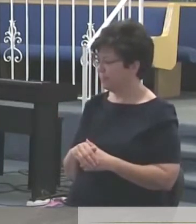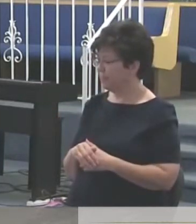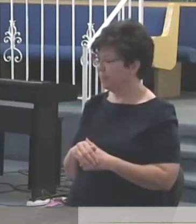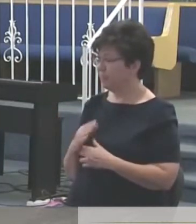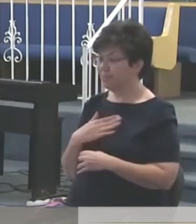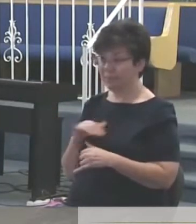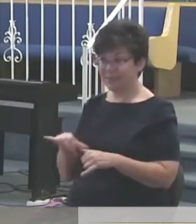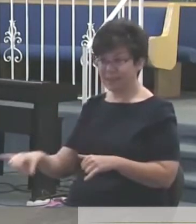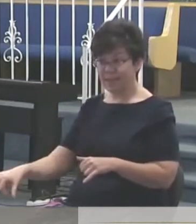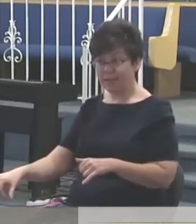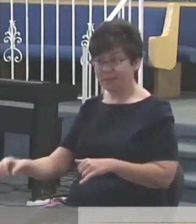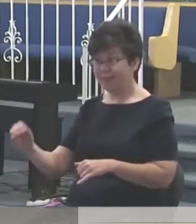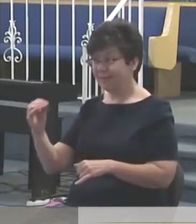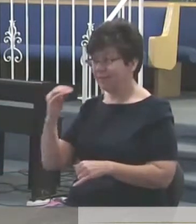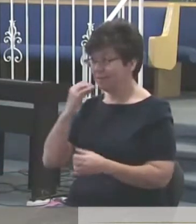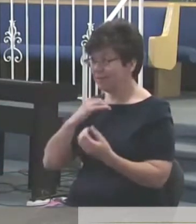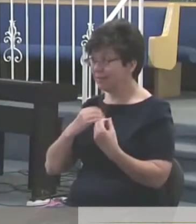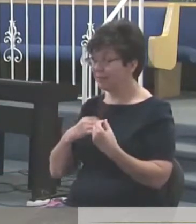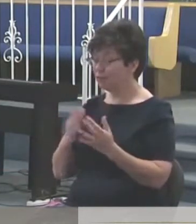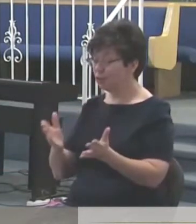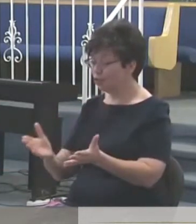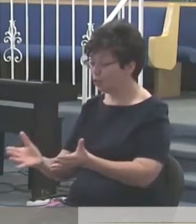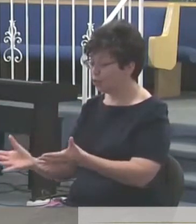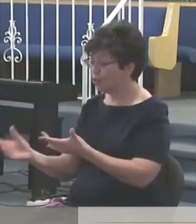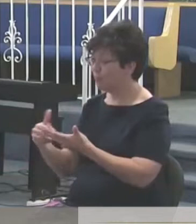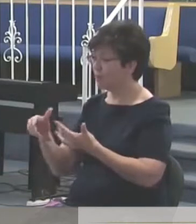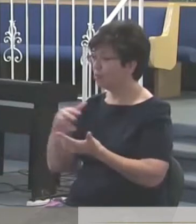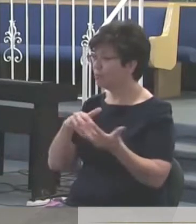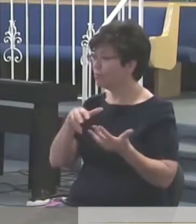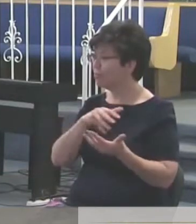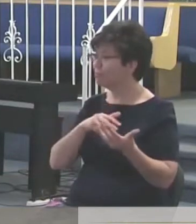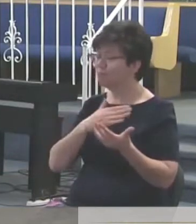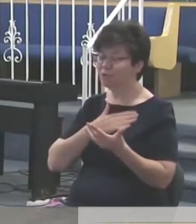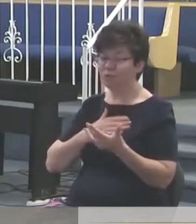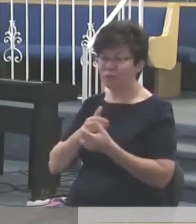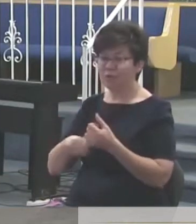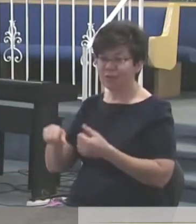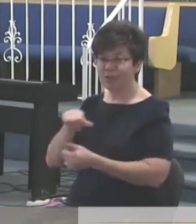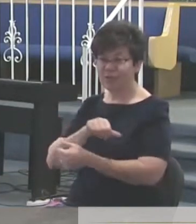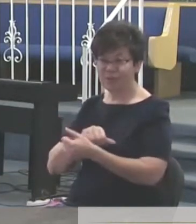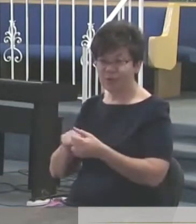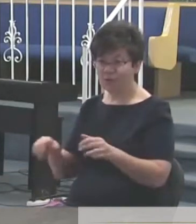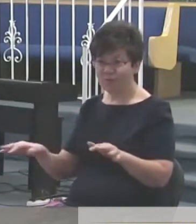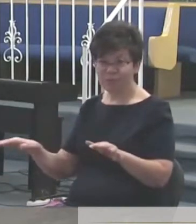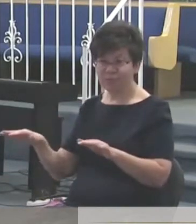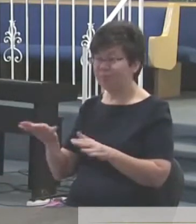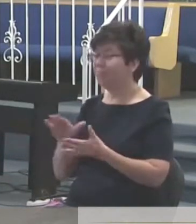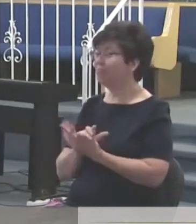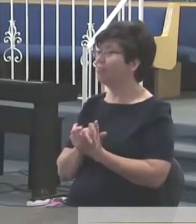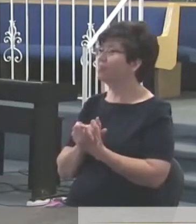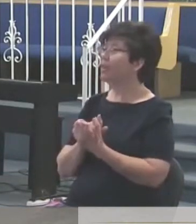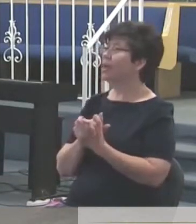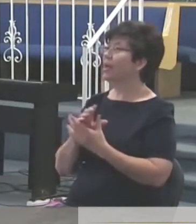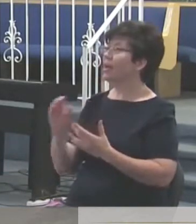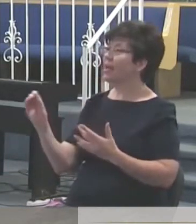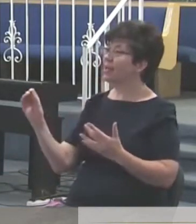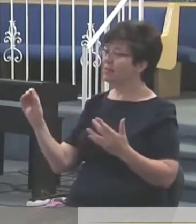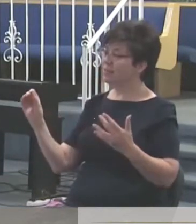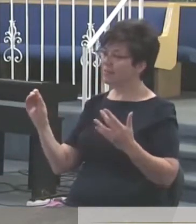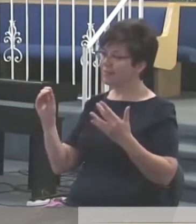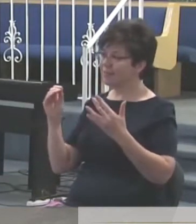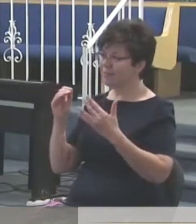Please stay, eat. Let's talk, fellowship with each other, enjoy each other's company, and be